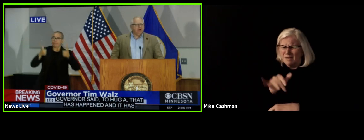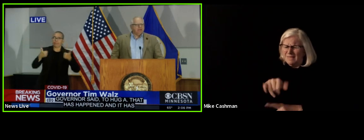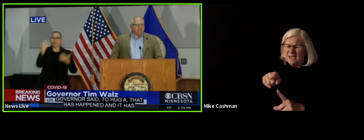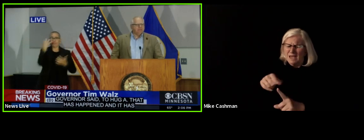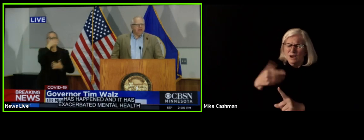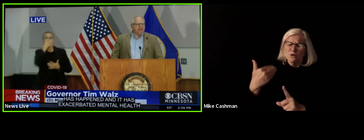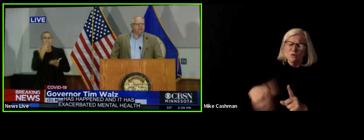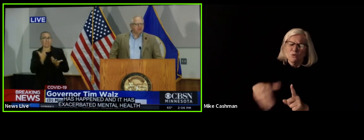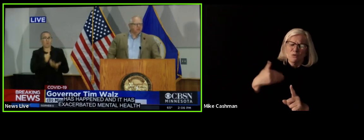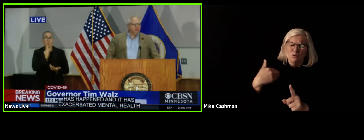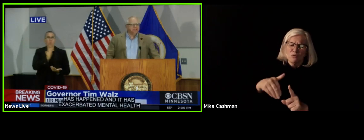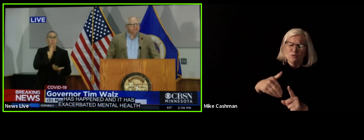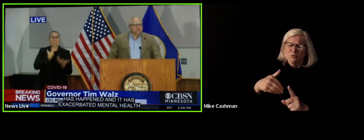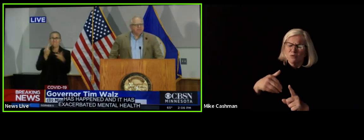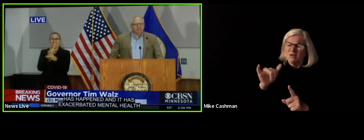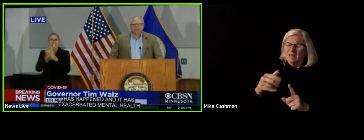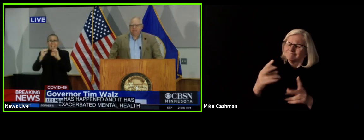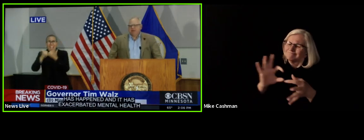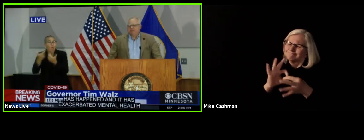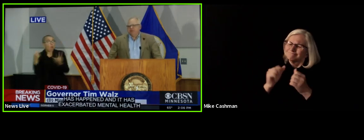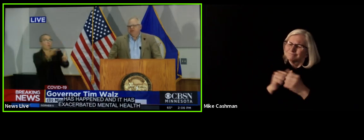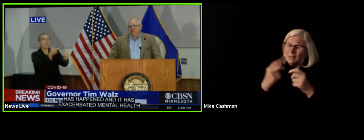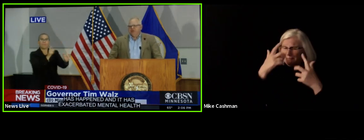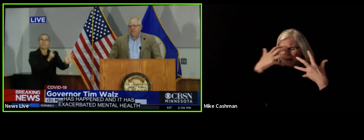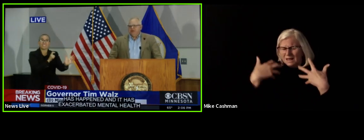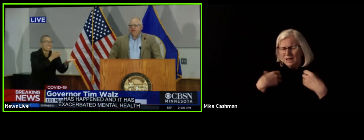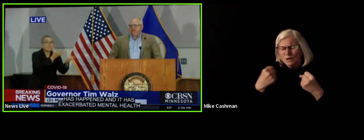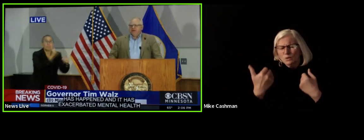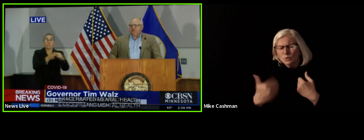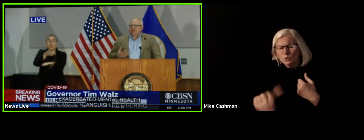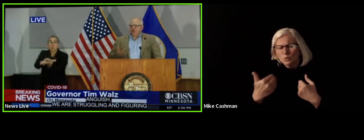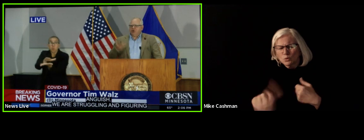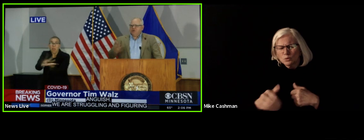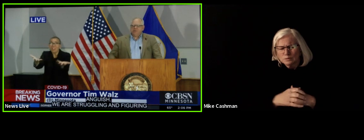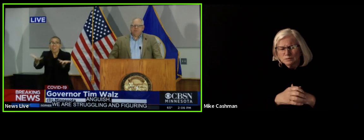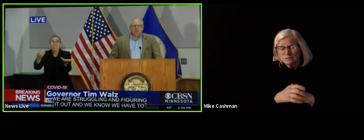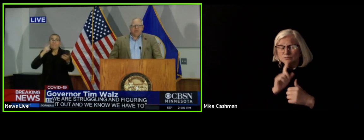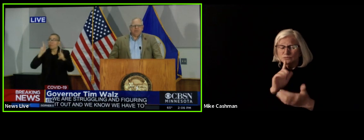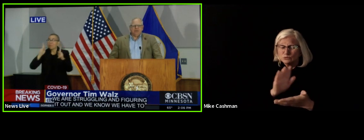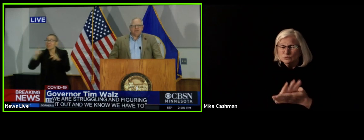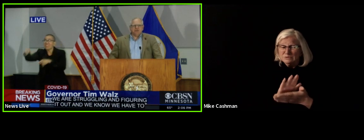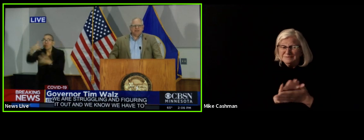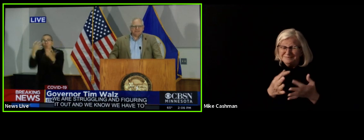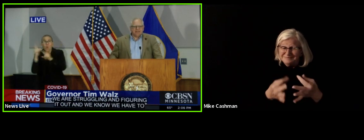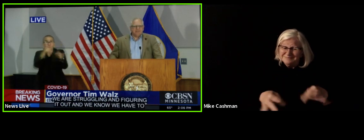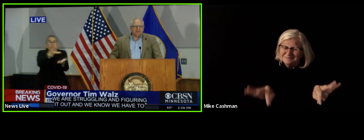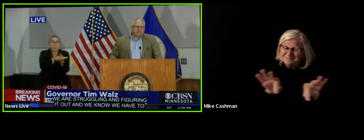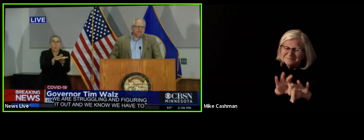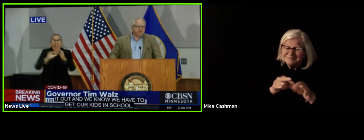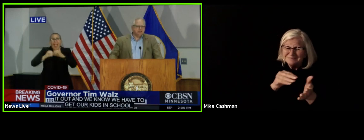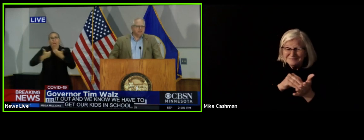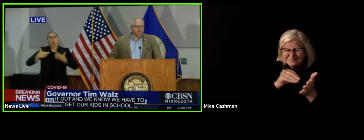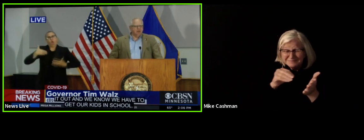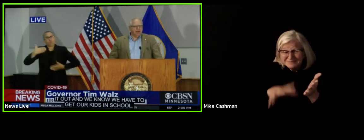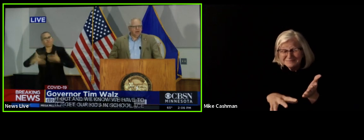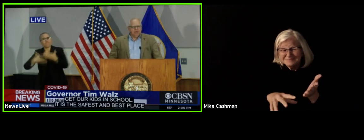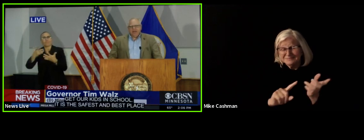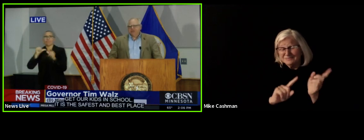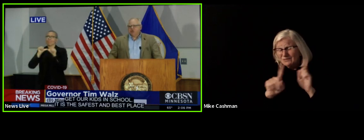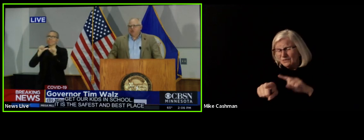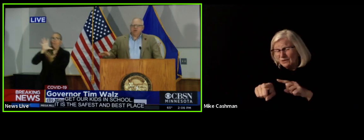get our kids back in school. It's the safest and the best place for them to be able to grow as people. We need to make sure that that safety extends to their physical